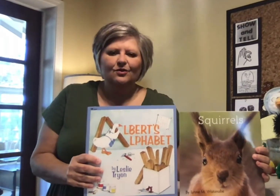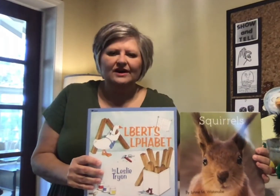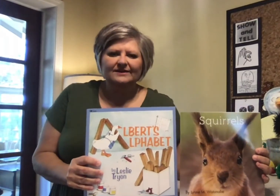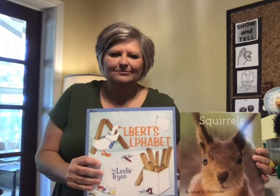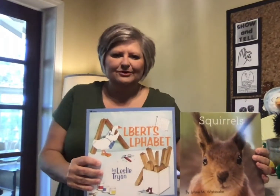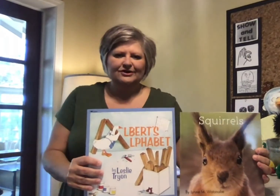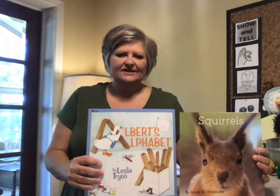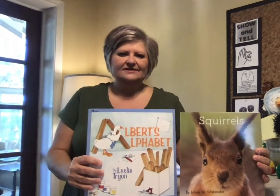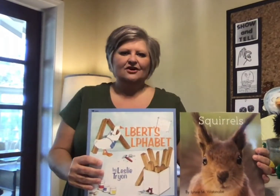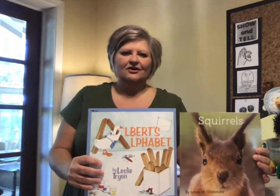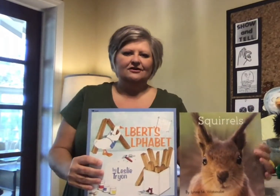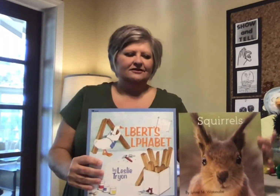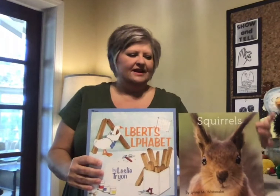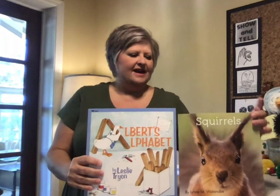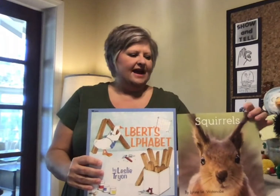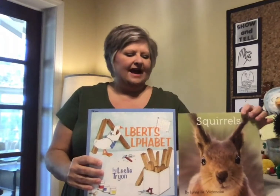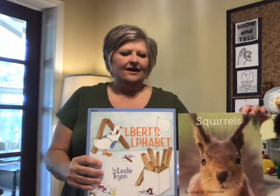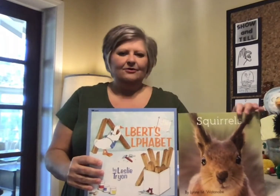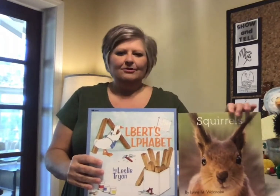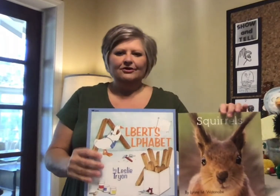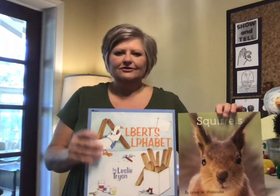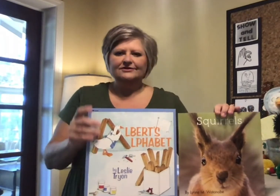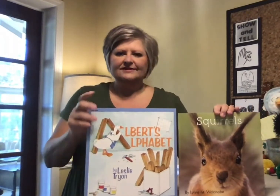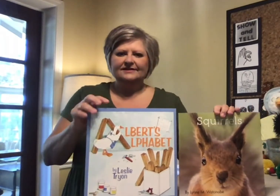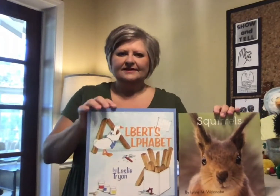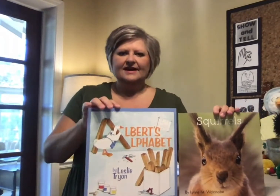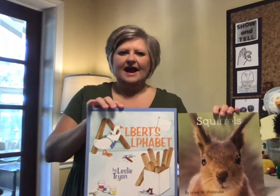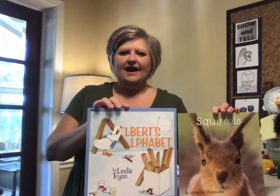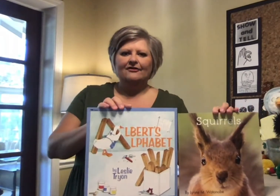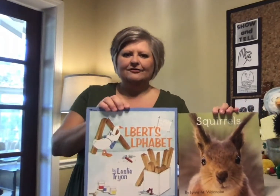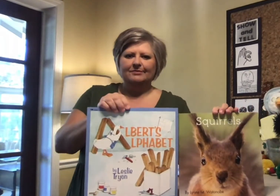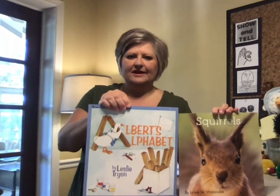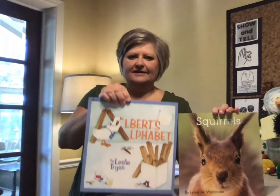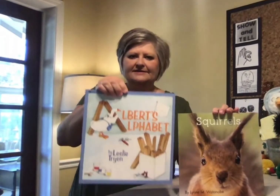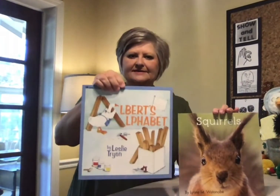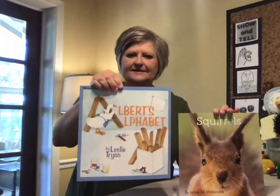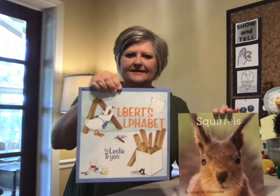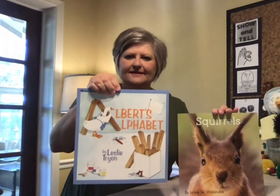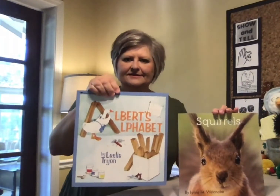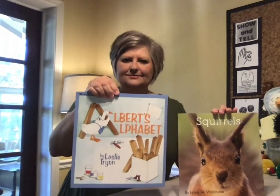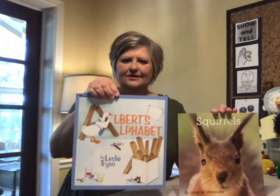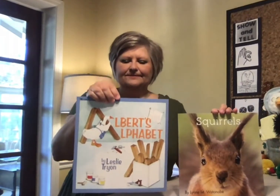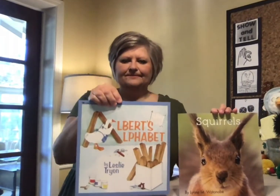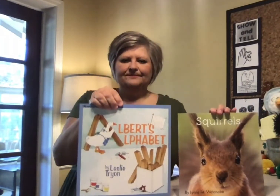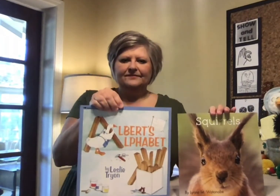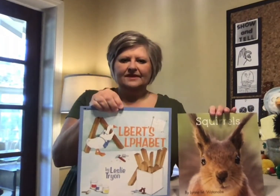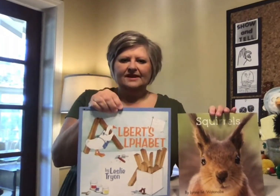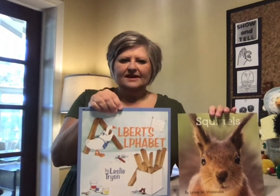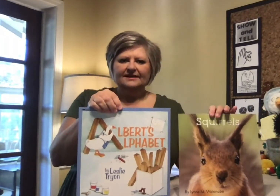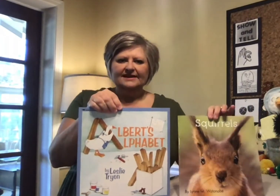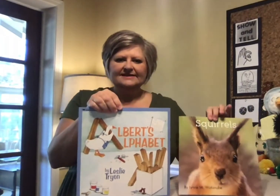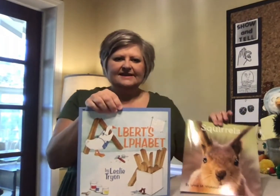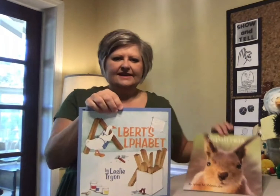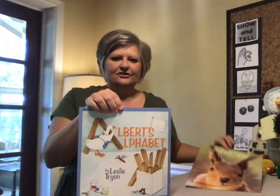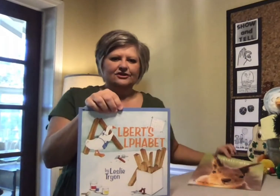One book is called Albert's Alphabet, this one. Let's take a look at